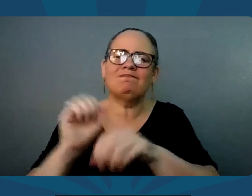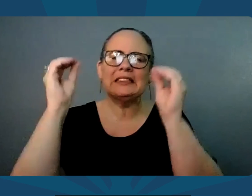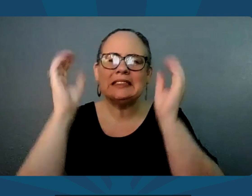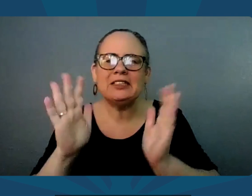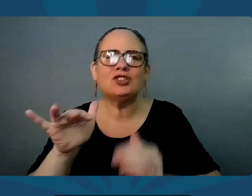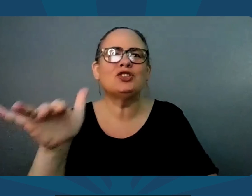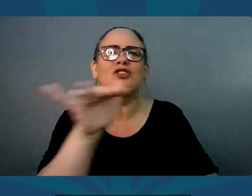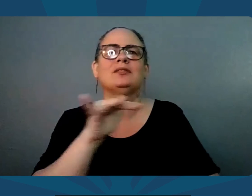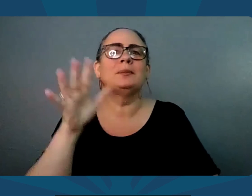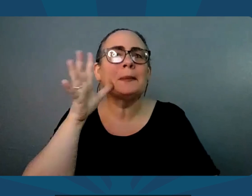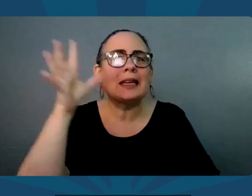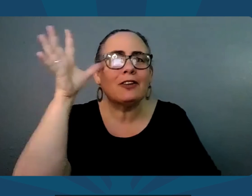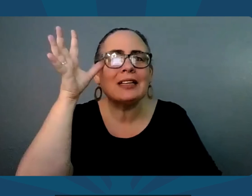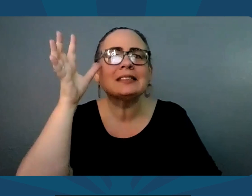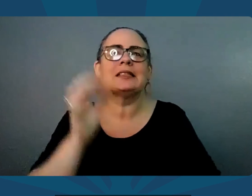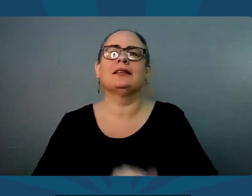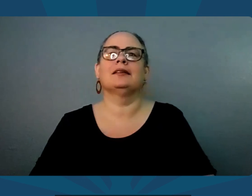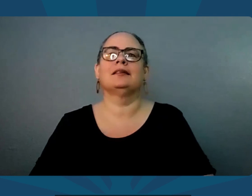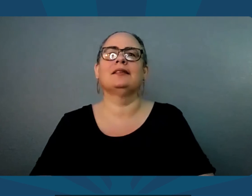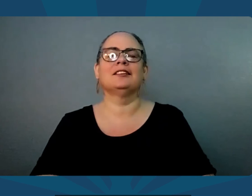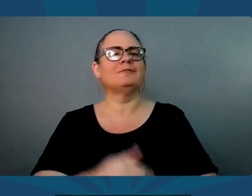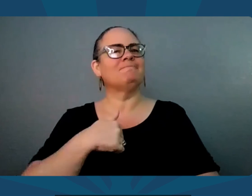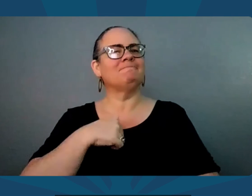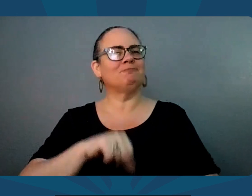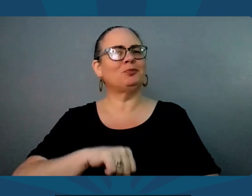I support our hardworking teachers and parents.